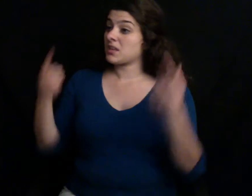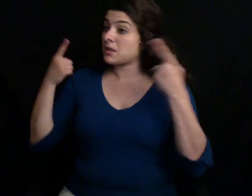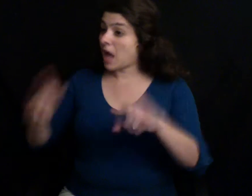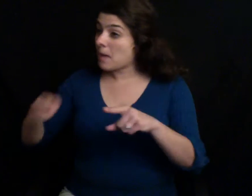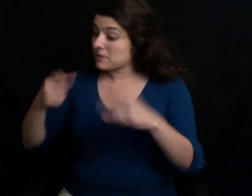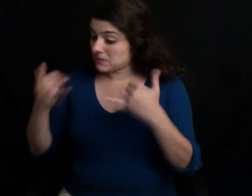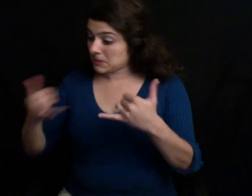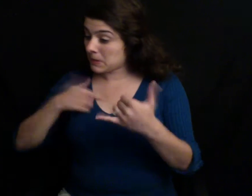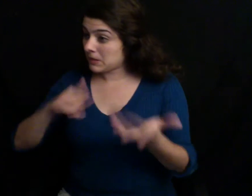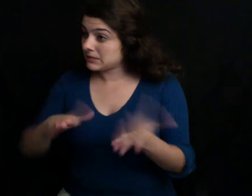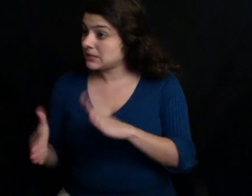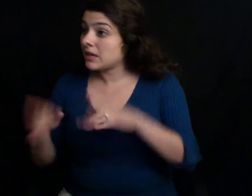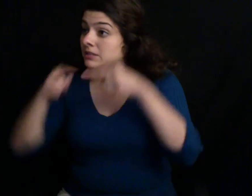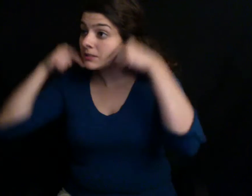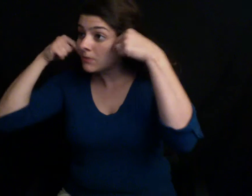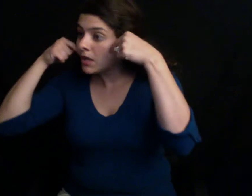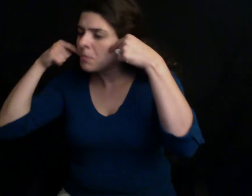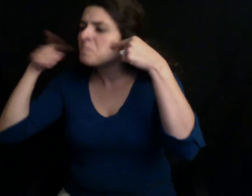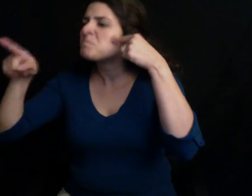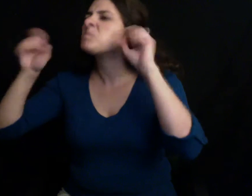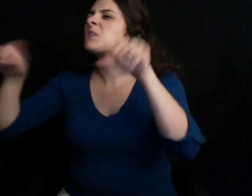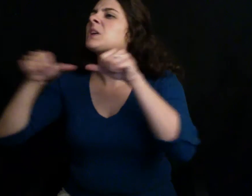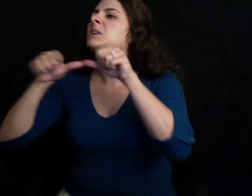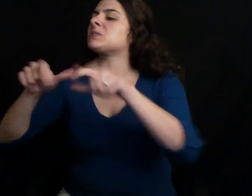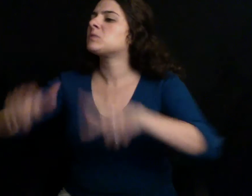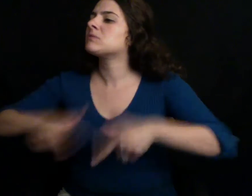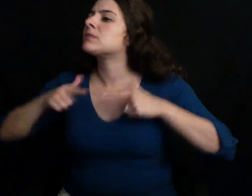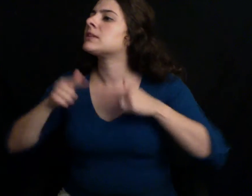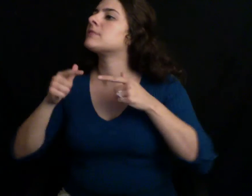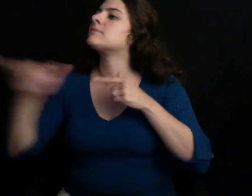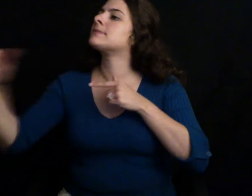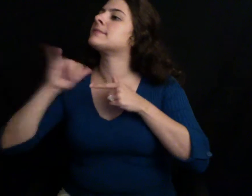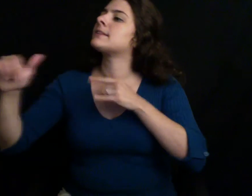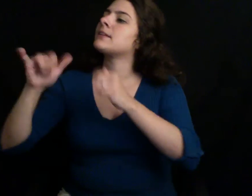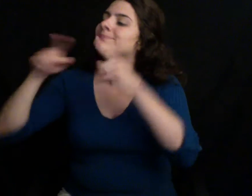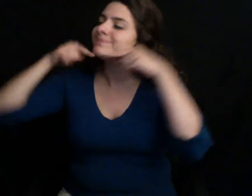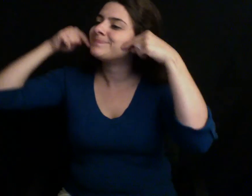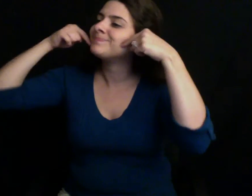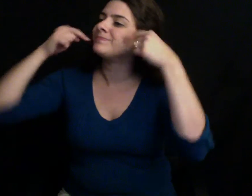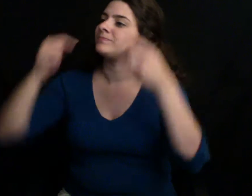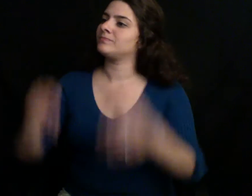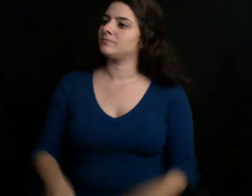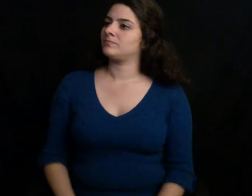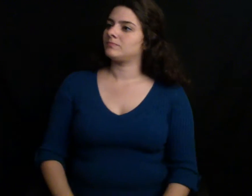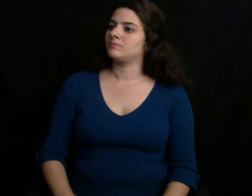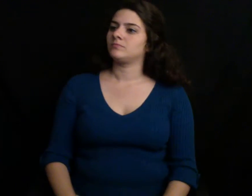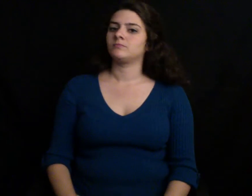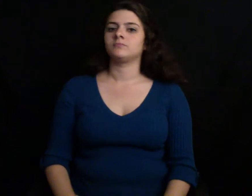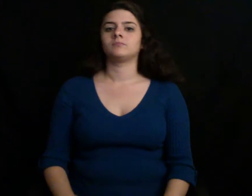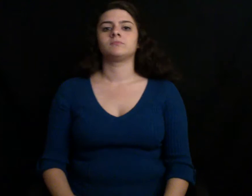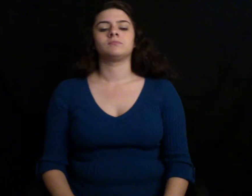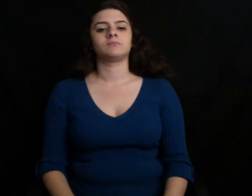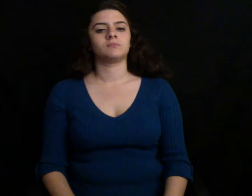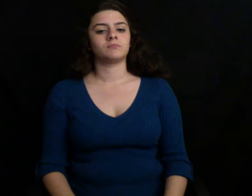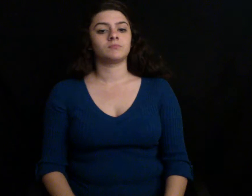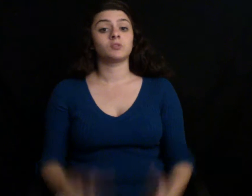my face, then you can live with so many breaths left to breathe. The story of Daystorm